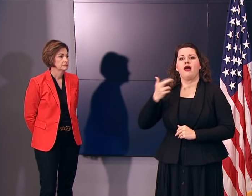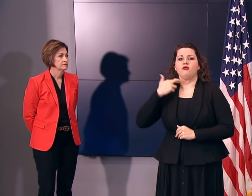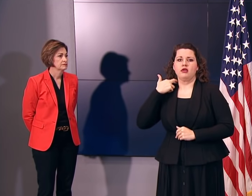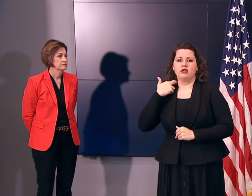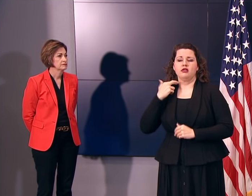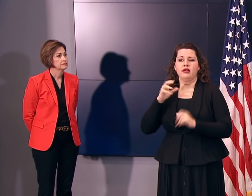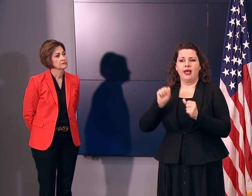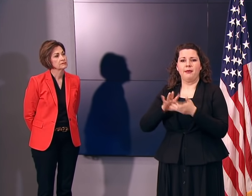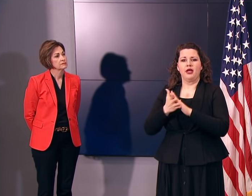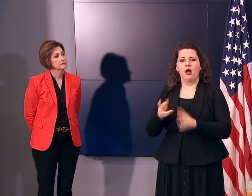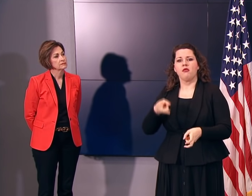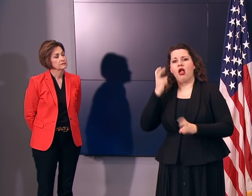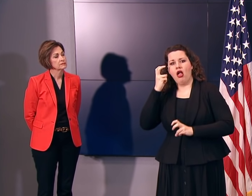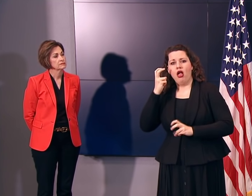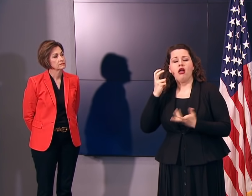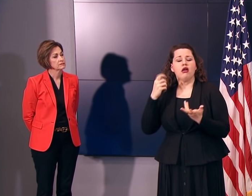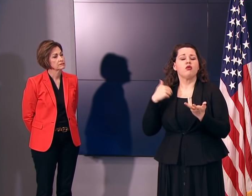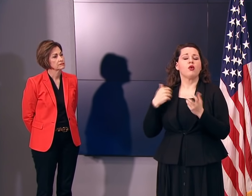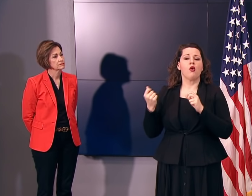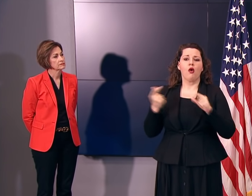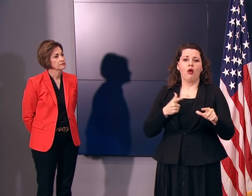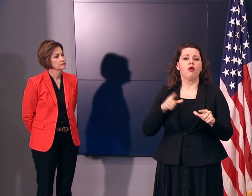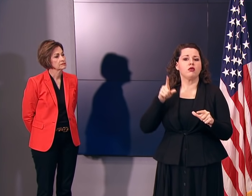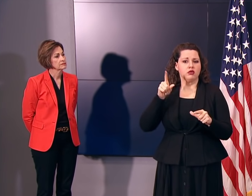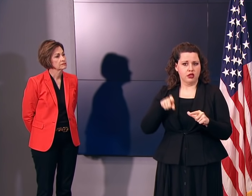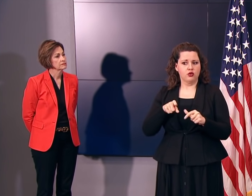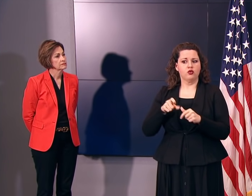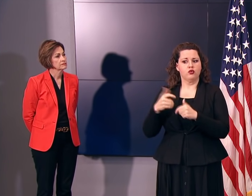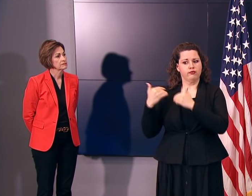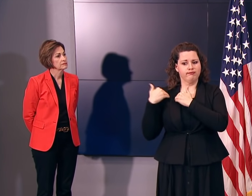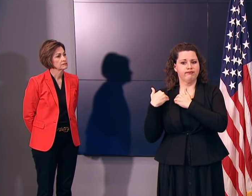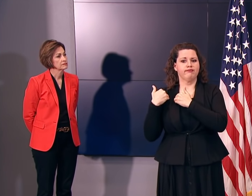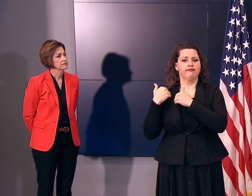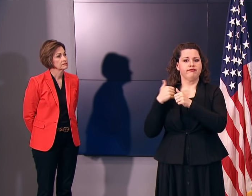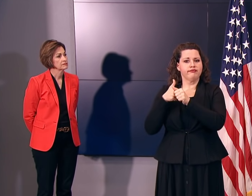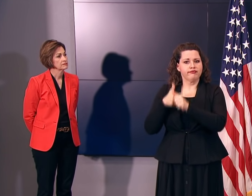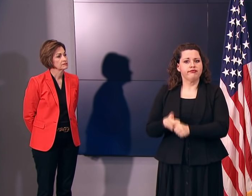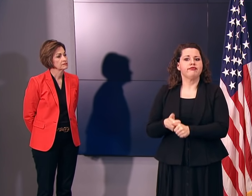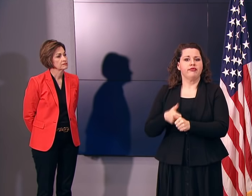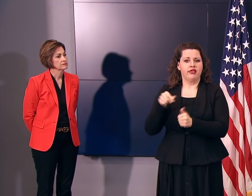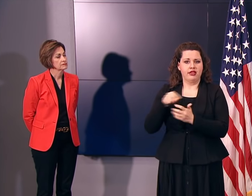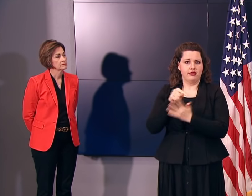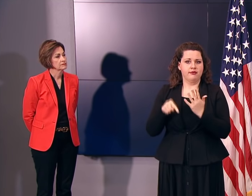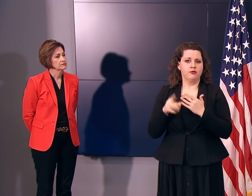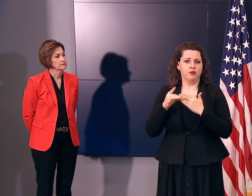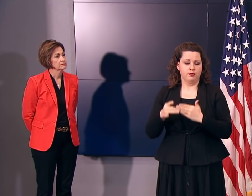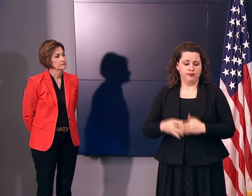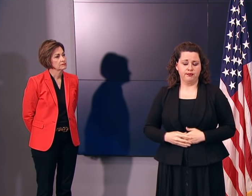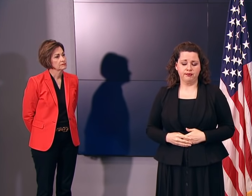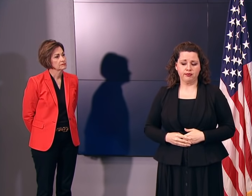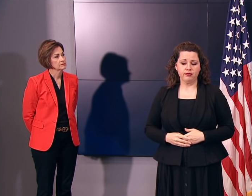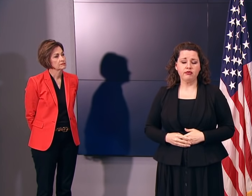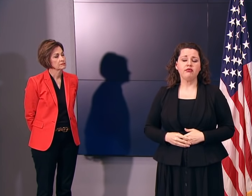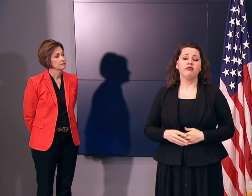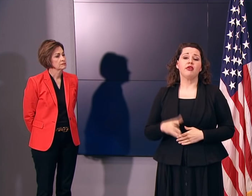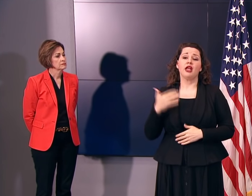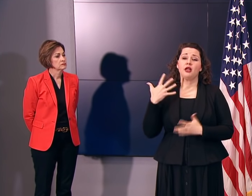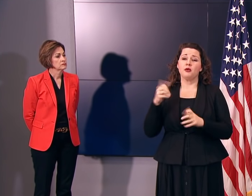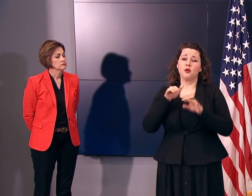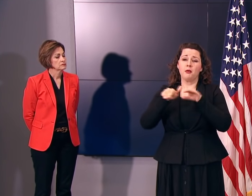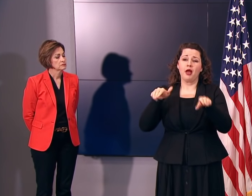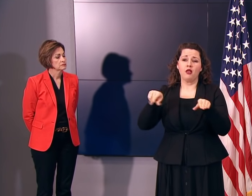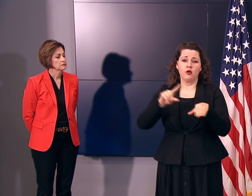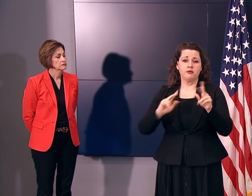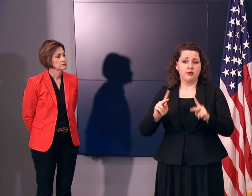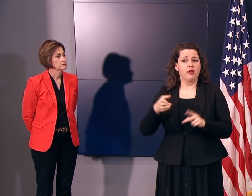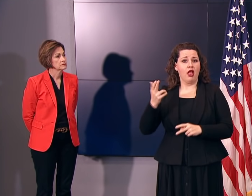severe illness, and we all need to do our part to help keep them healthy by following this guidance. And I want to remind those of you who